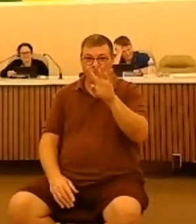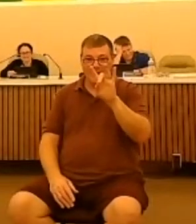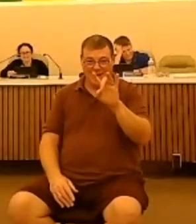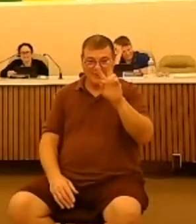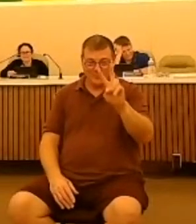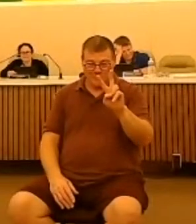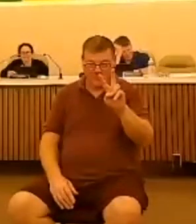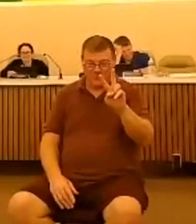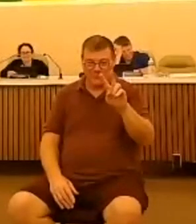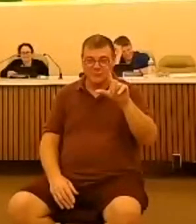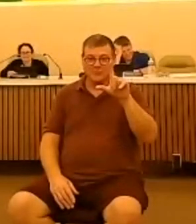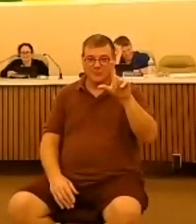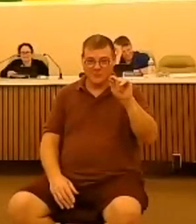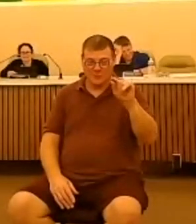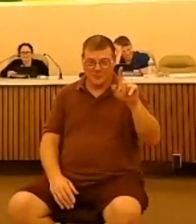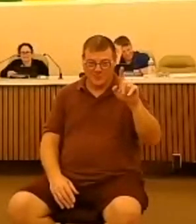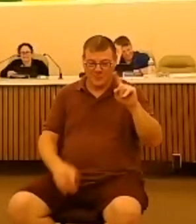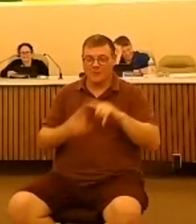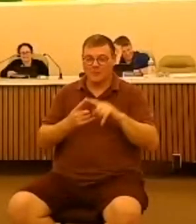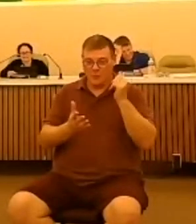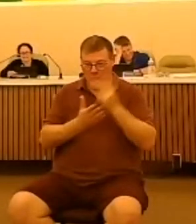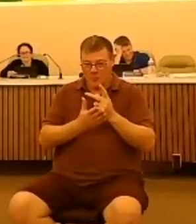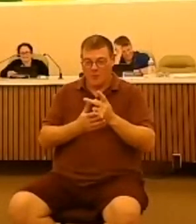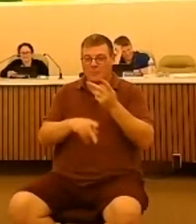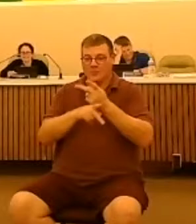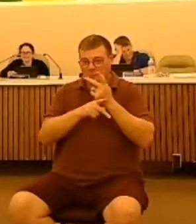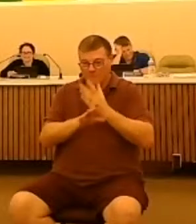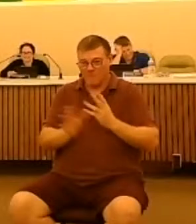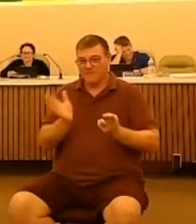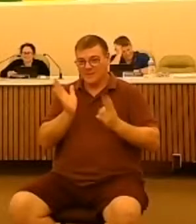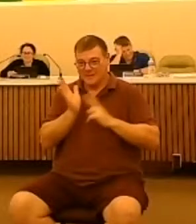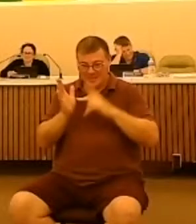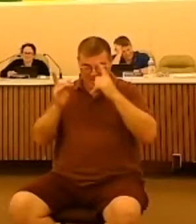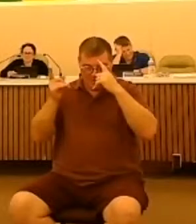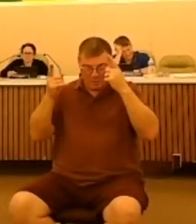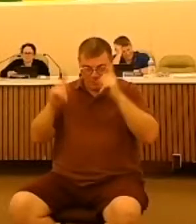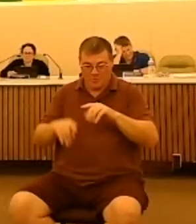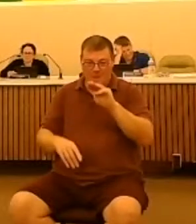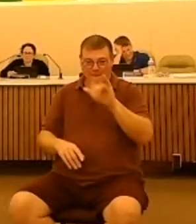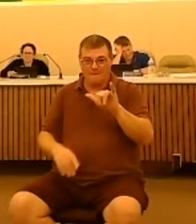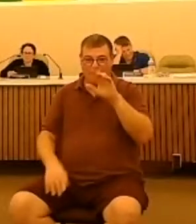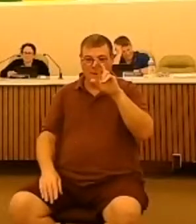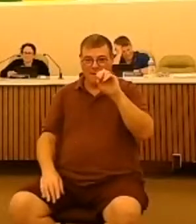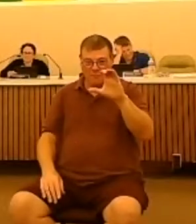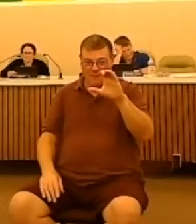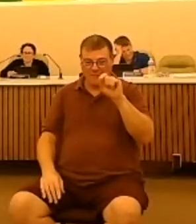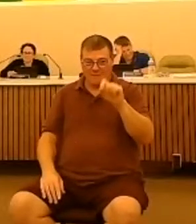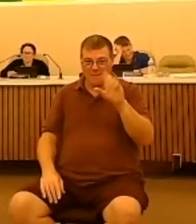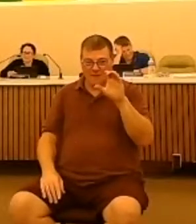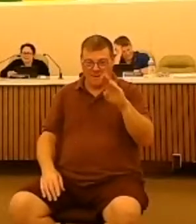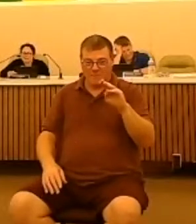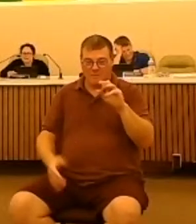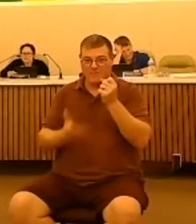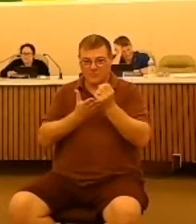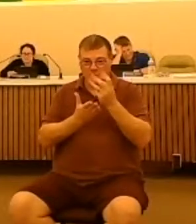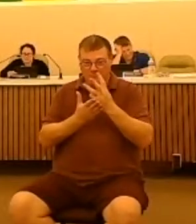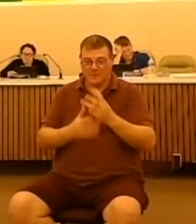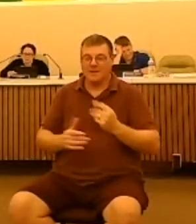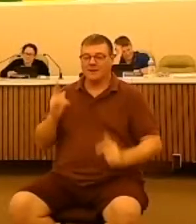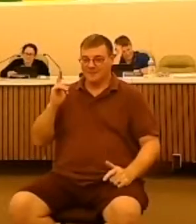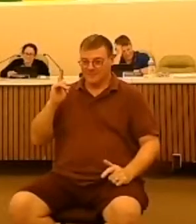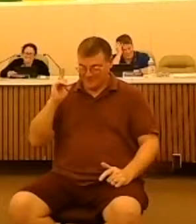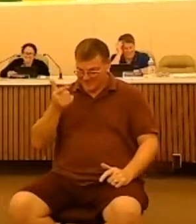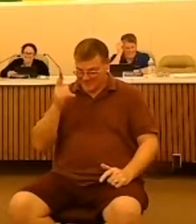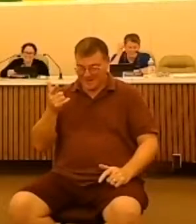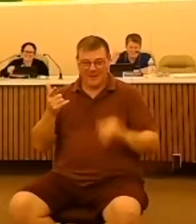21-282, 2021 to authorize the supervisor to sign an agreement with myrec.com recreation software. I'll second that